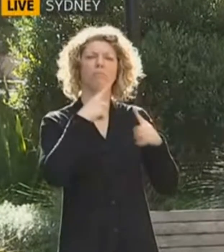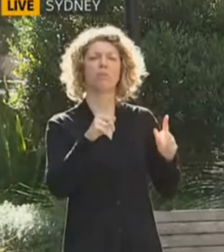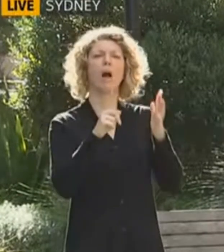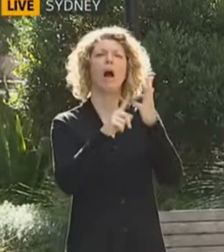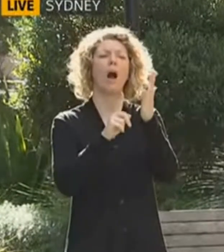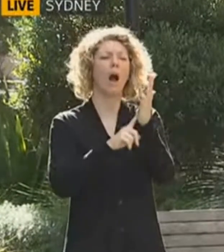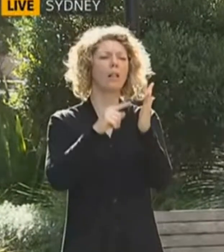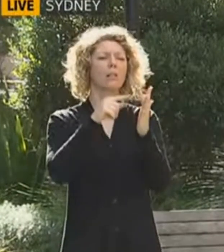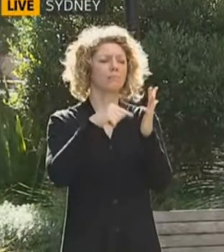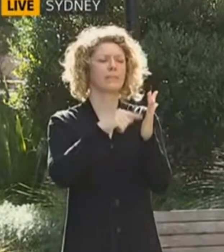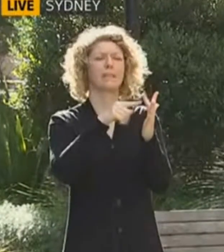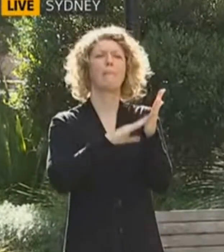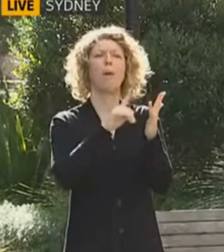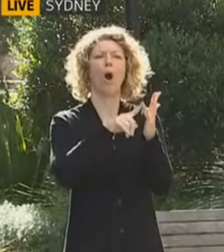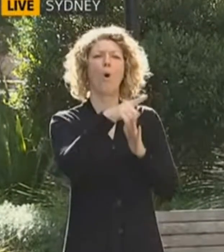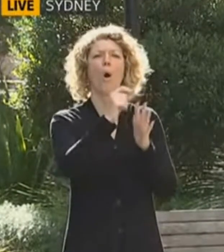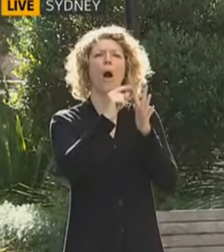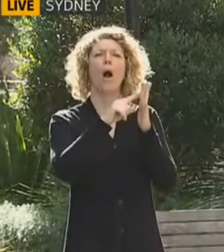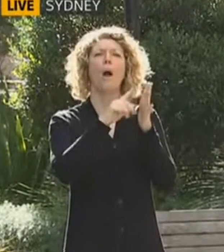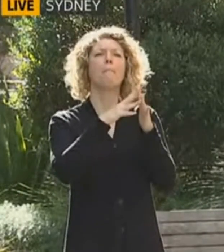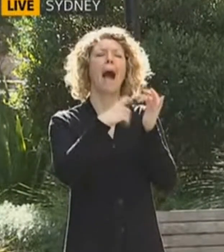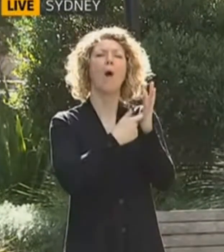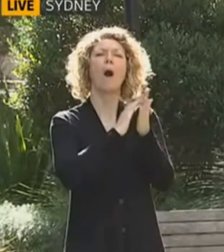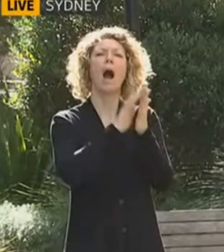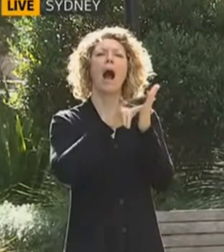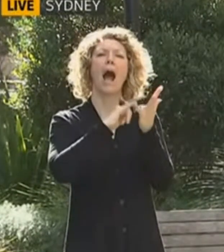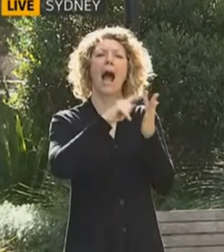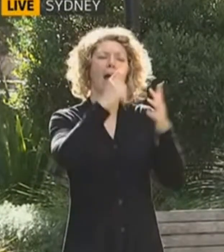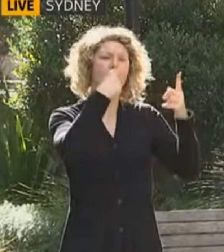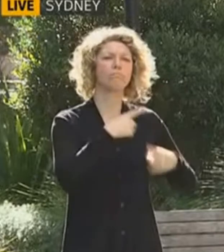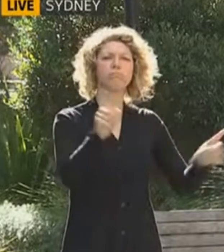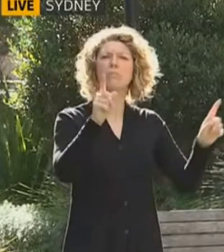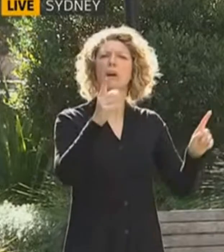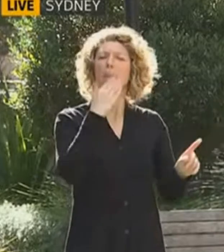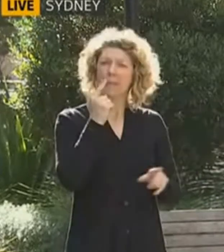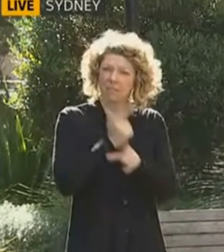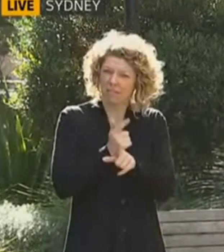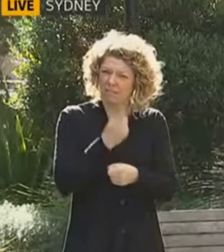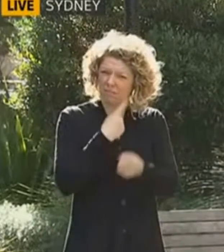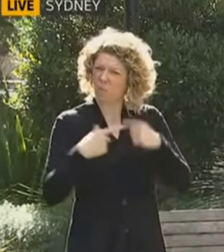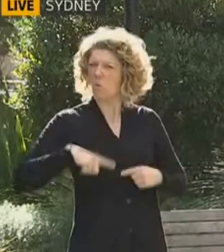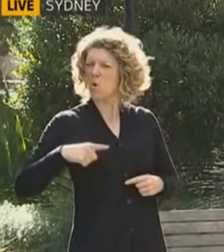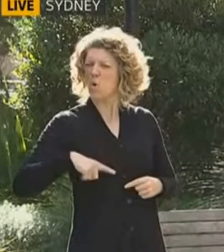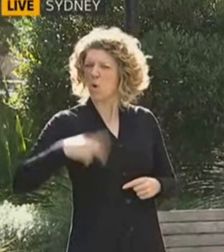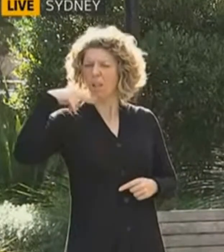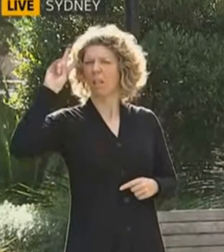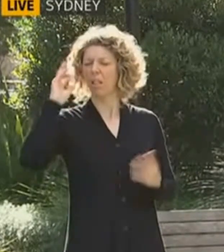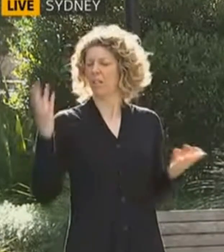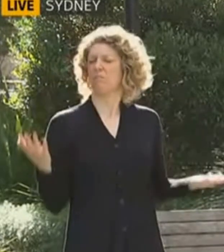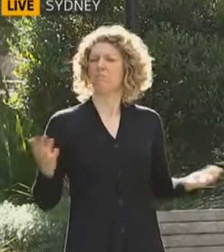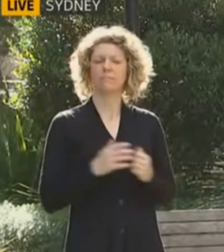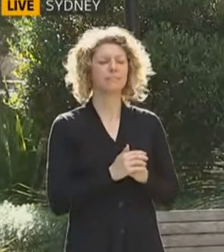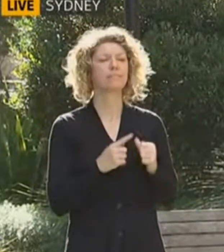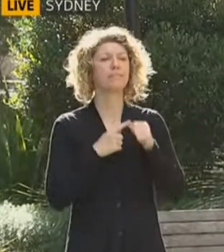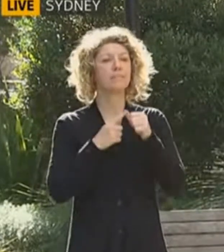done that? And do you commit to building at Parramatta what you've promised in terms of size, scale and cost? Yeah, can I say that this decision wasn't taken